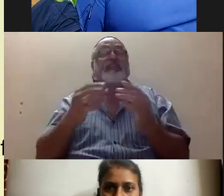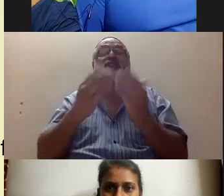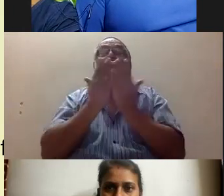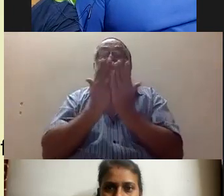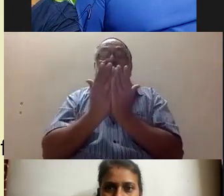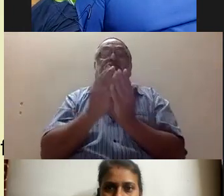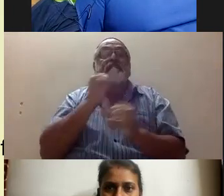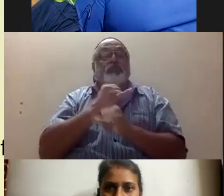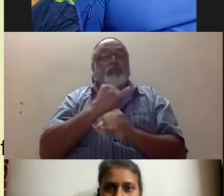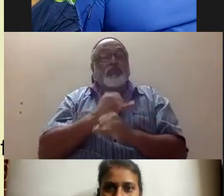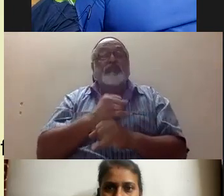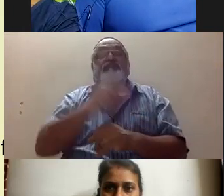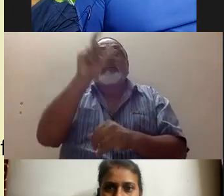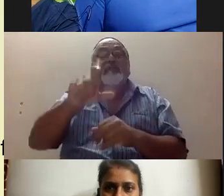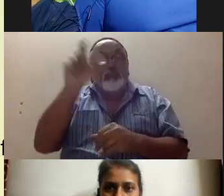as individuals